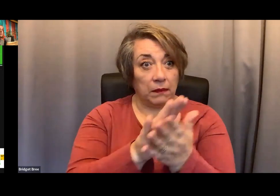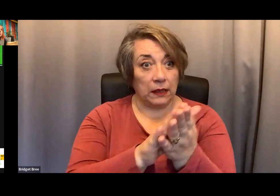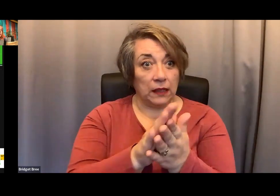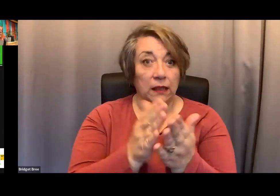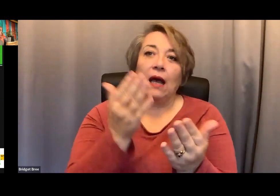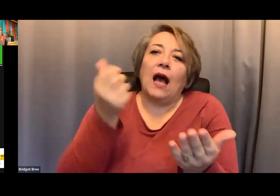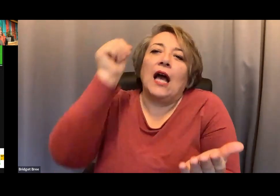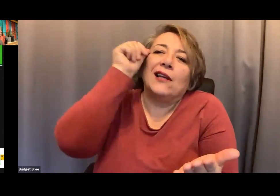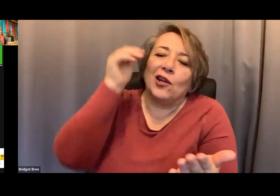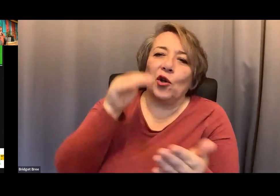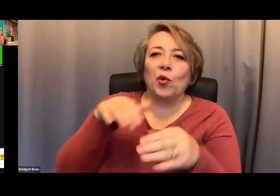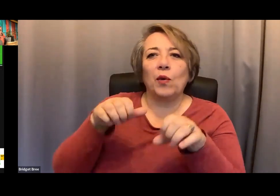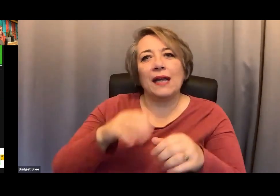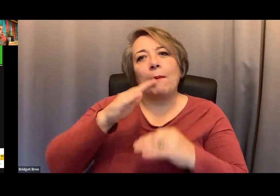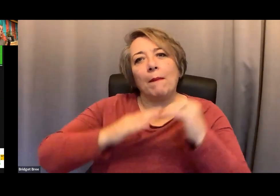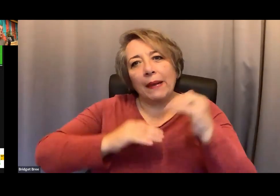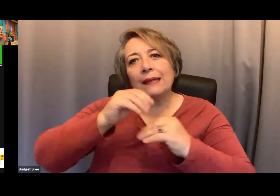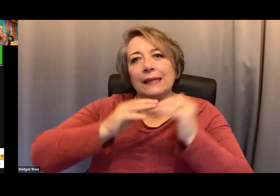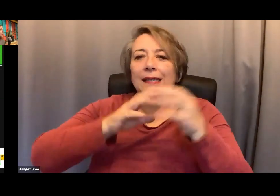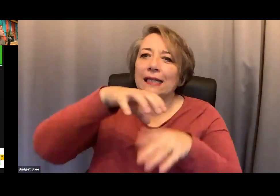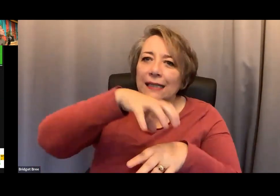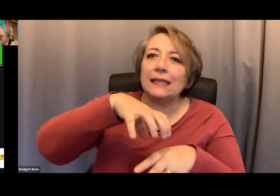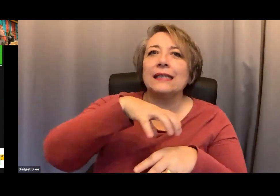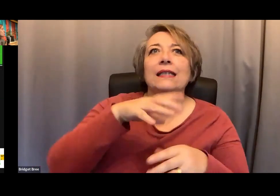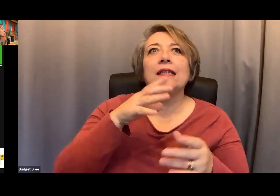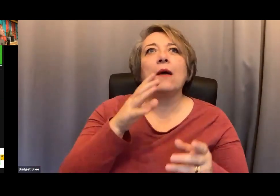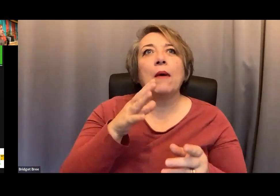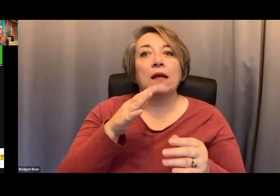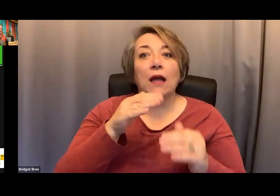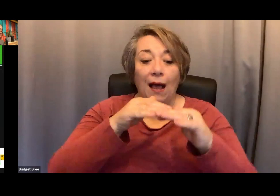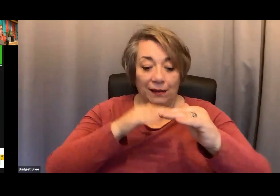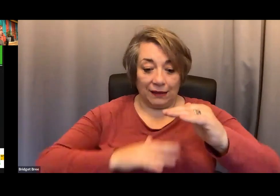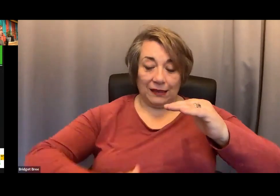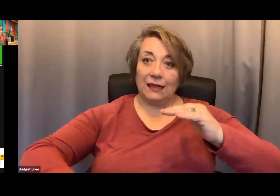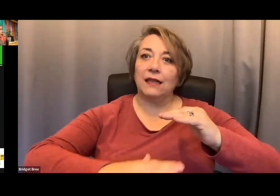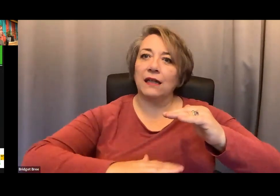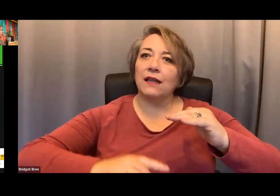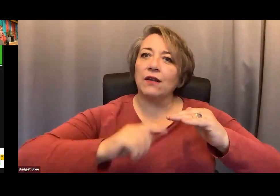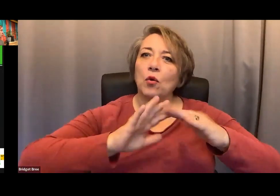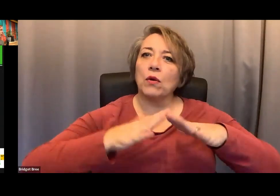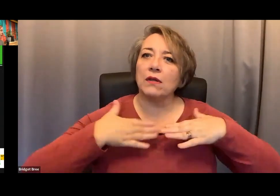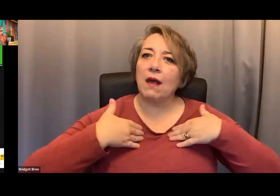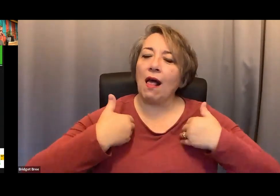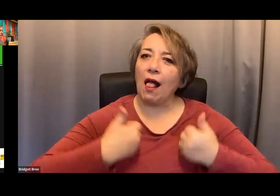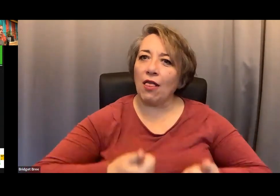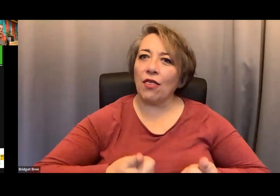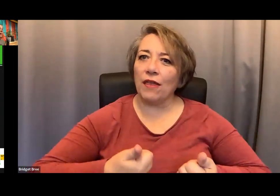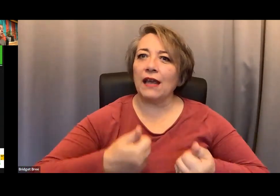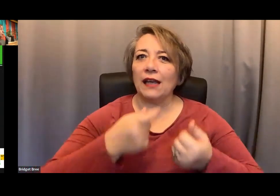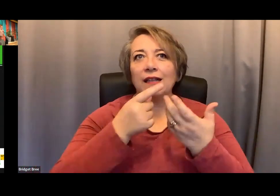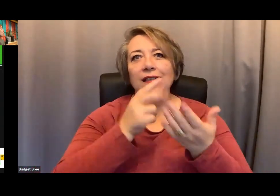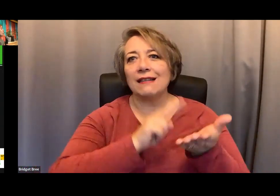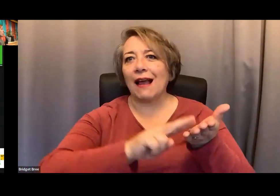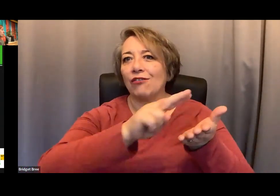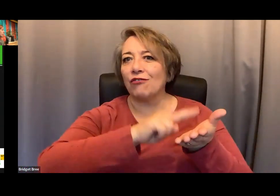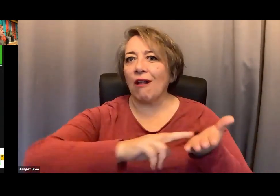in places, on paved surfaces, in cities, we are built on what was once a healthy, thriving natural habitat. And